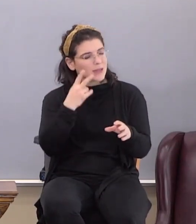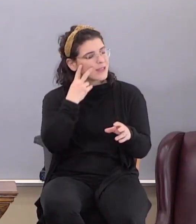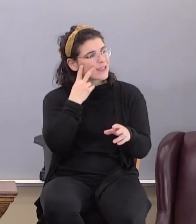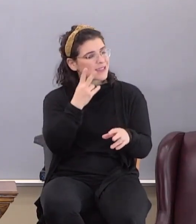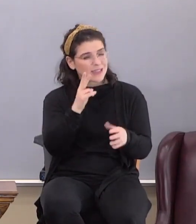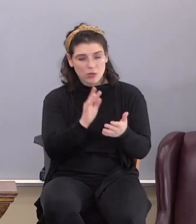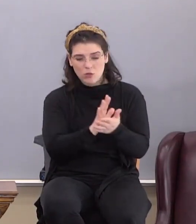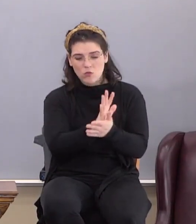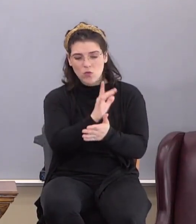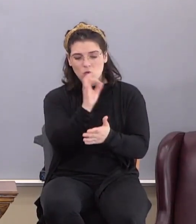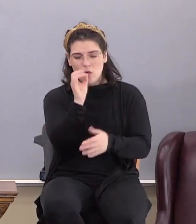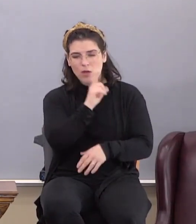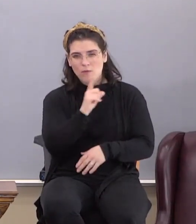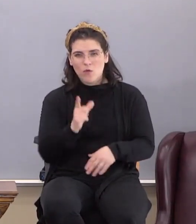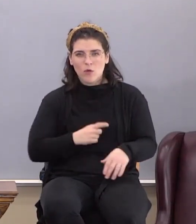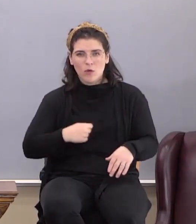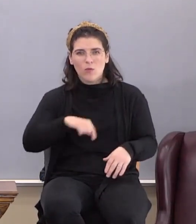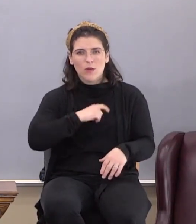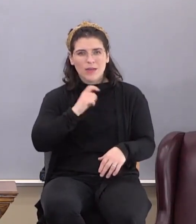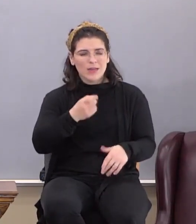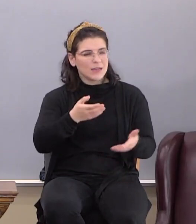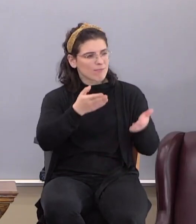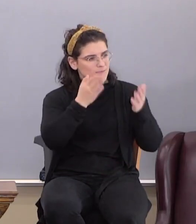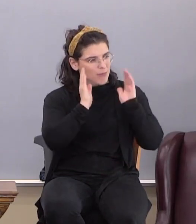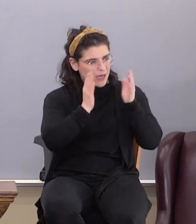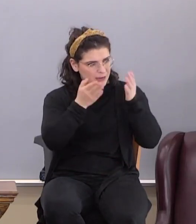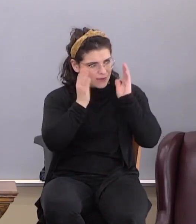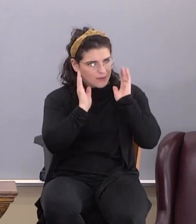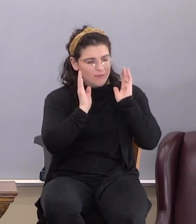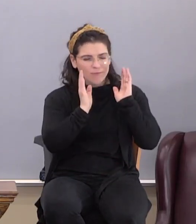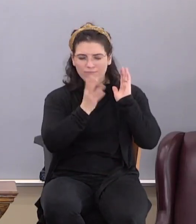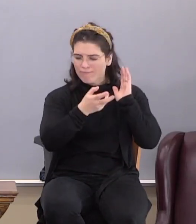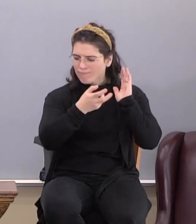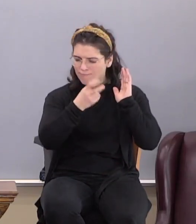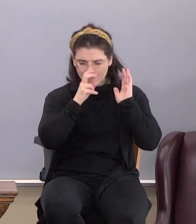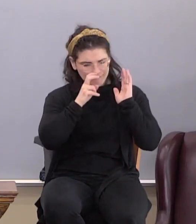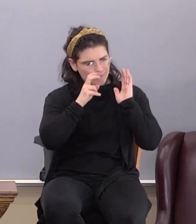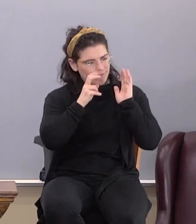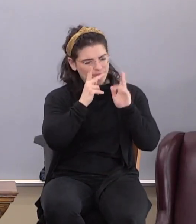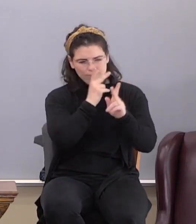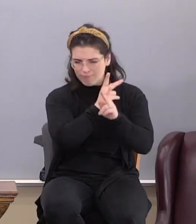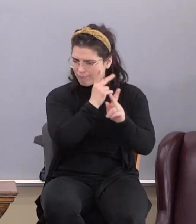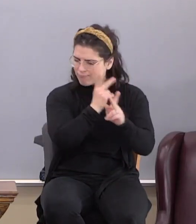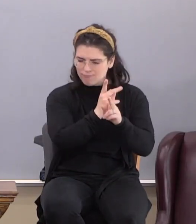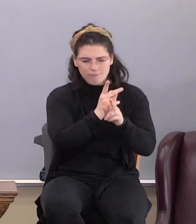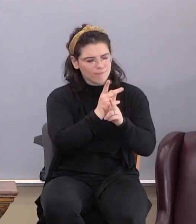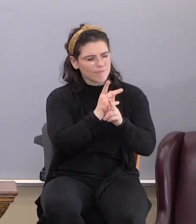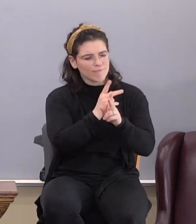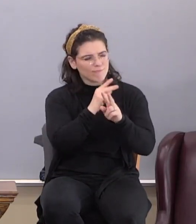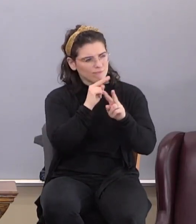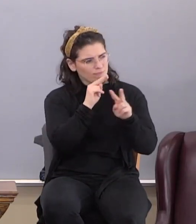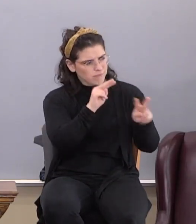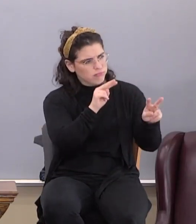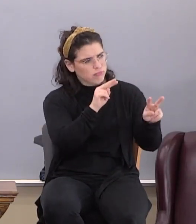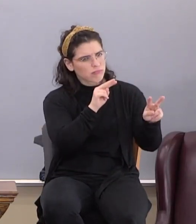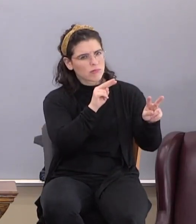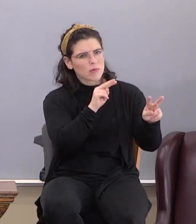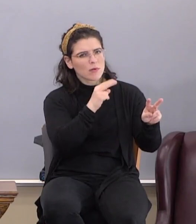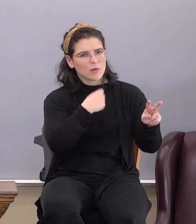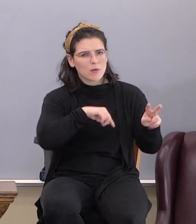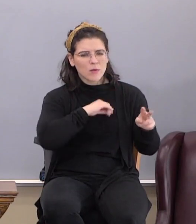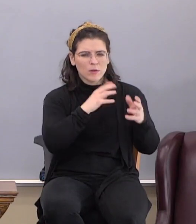Lord? We need to pay strict, careful attention. We want